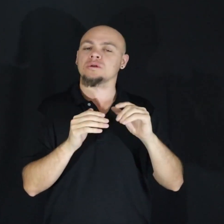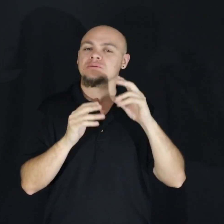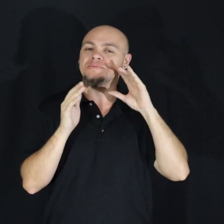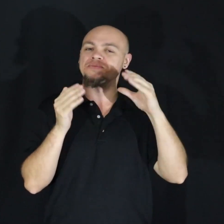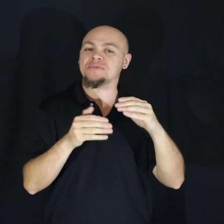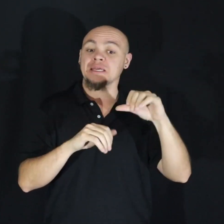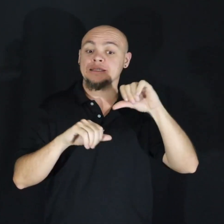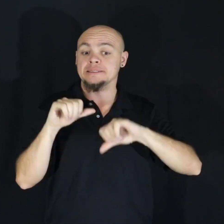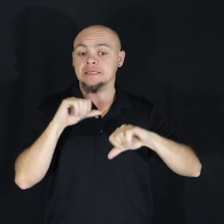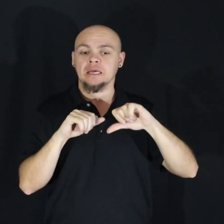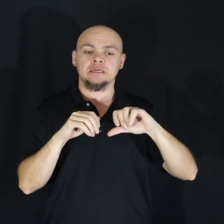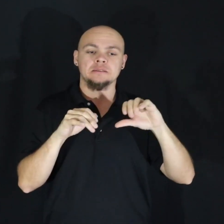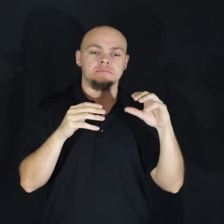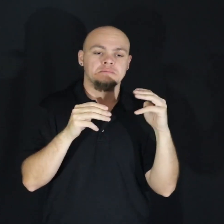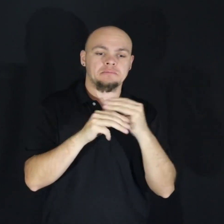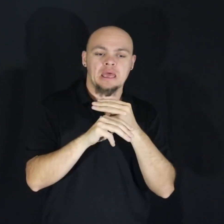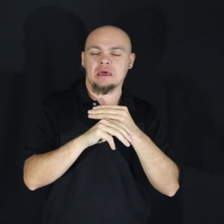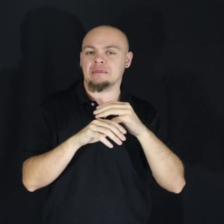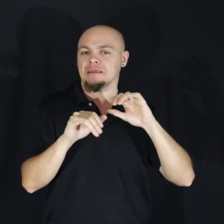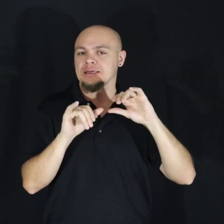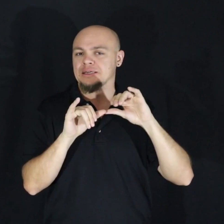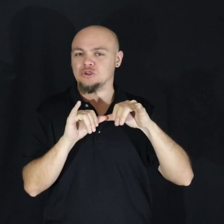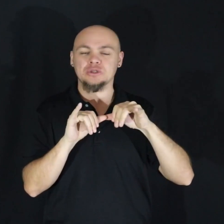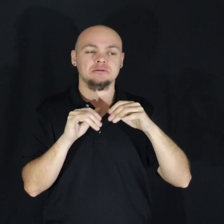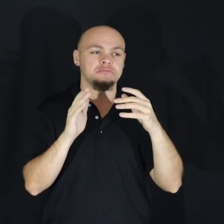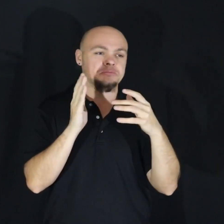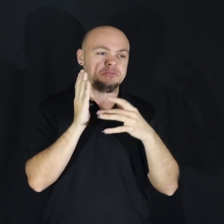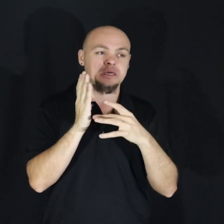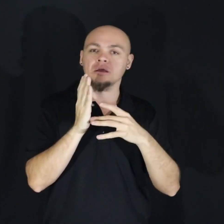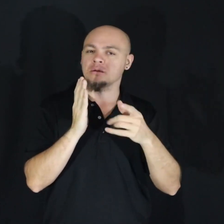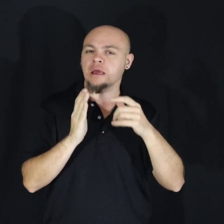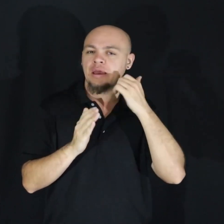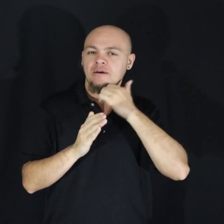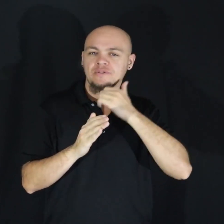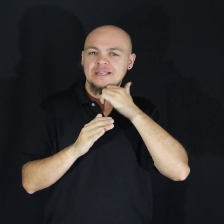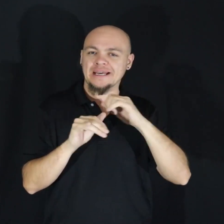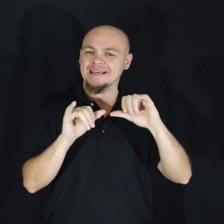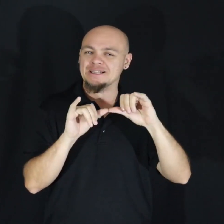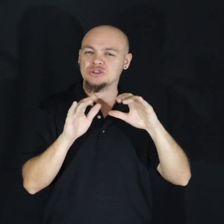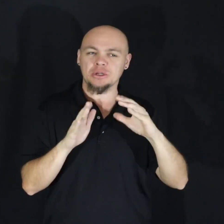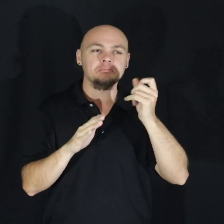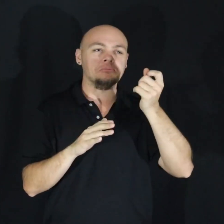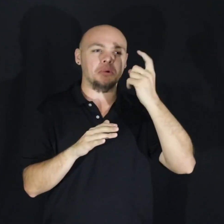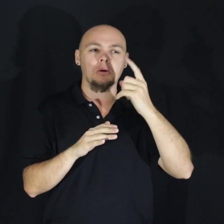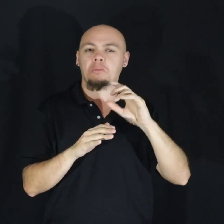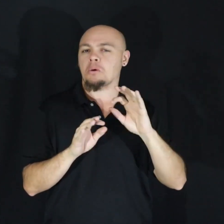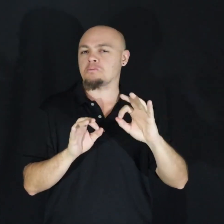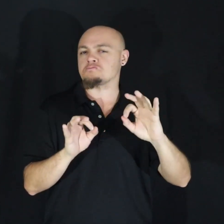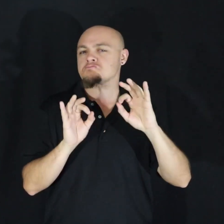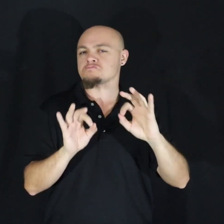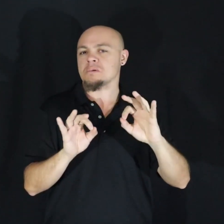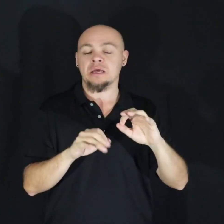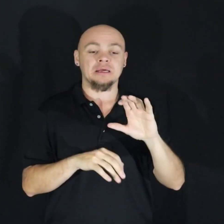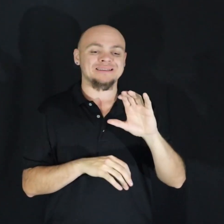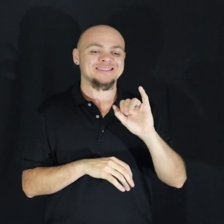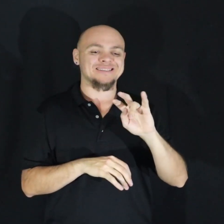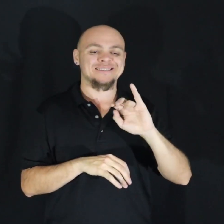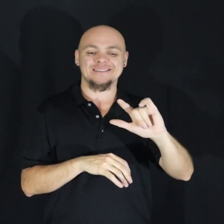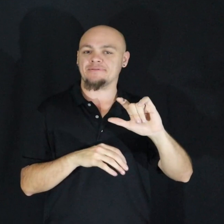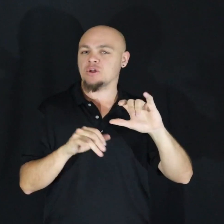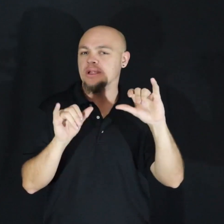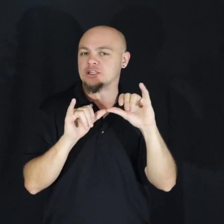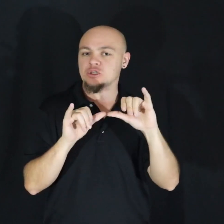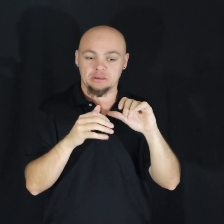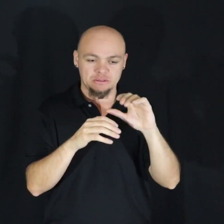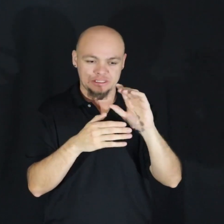science, math, and engineering. And if you take the day-to-day operations of a civil engineer, you'd understand that makes perfect sense. Civil engineers design things using